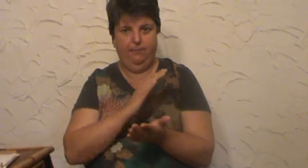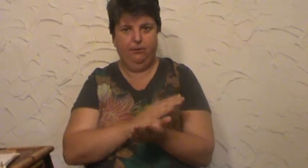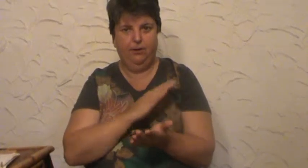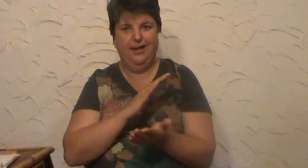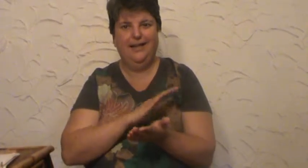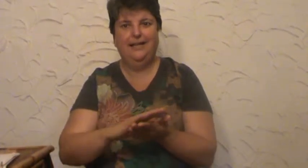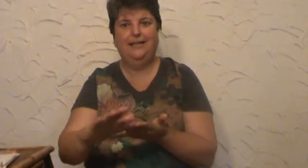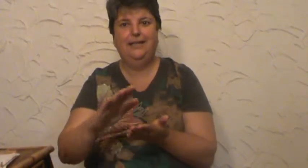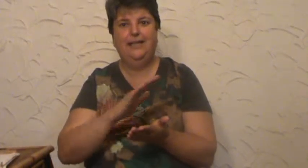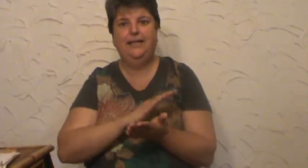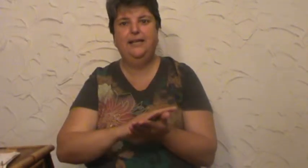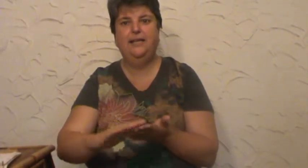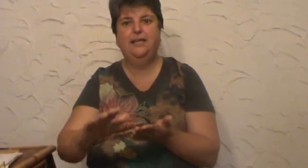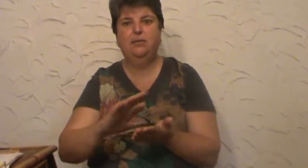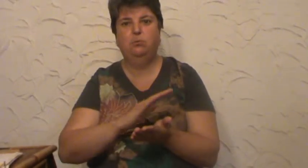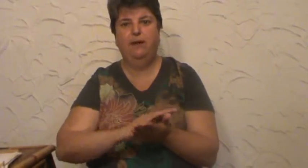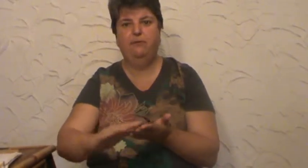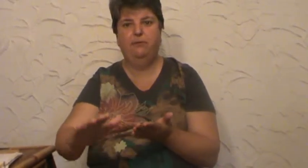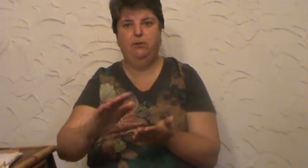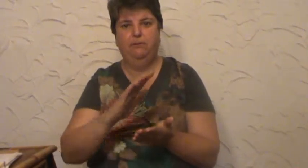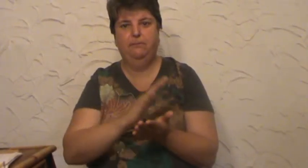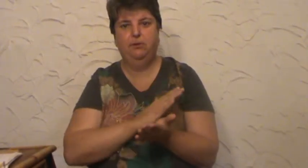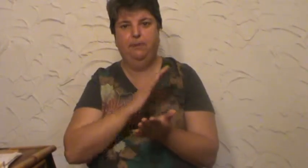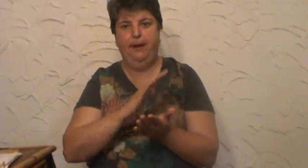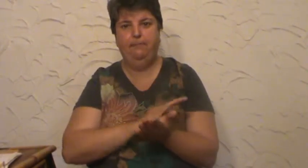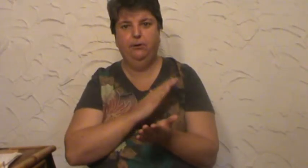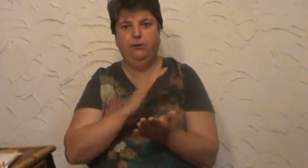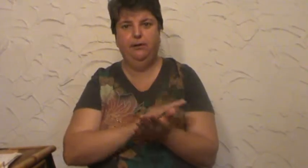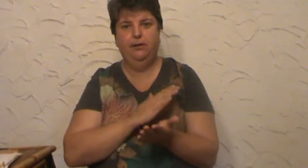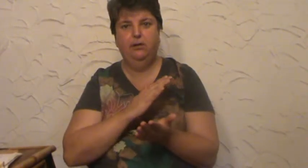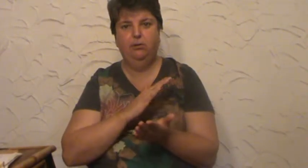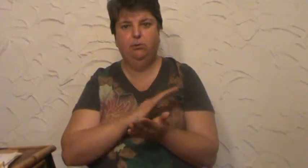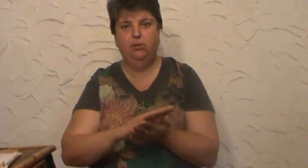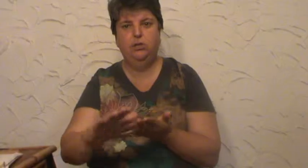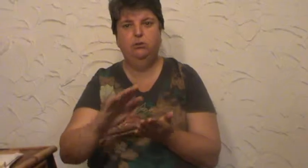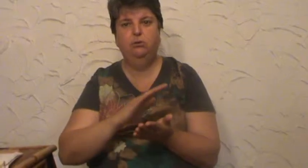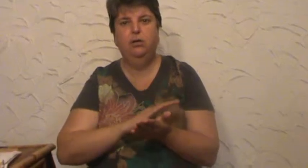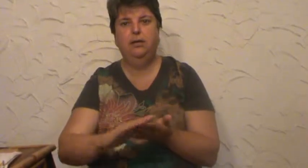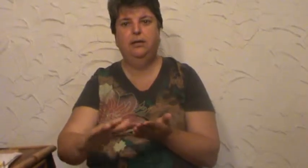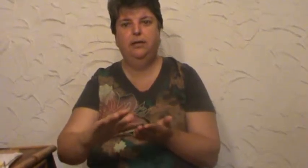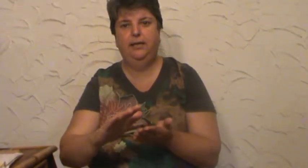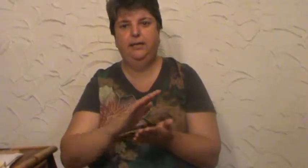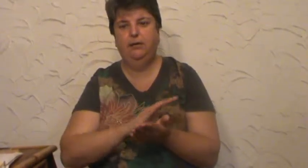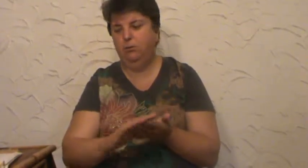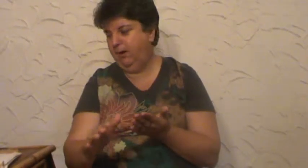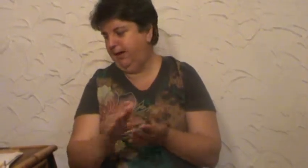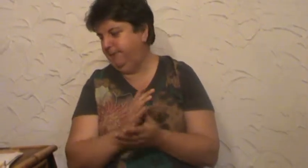Paper. Clean is away from you. So paper towards you, clean